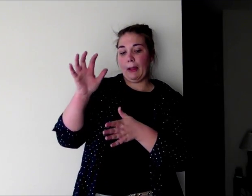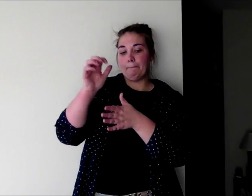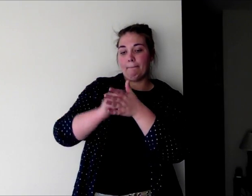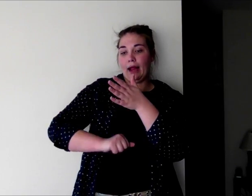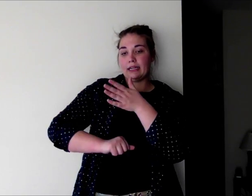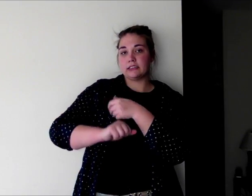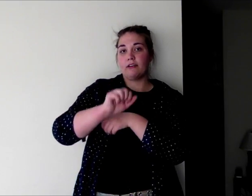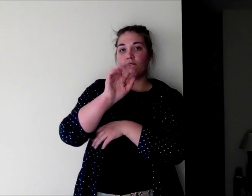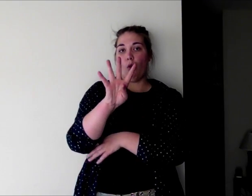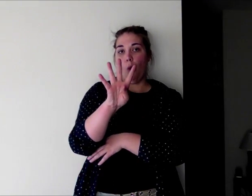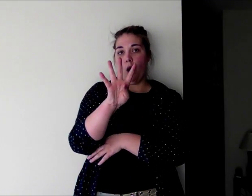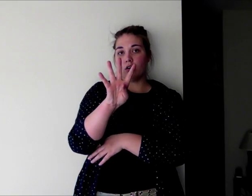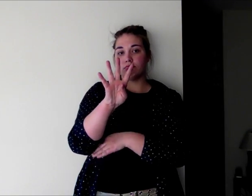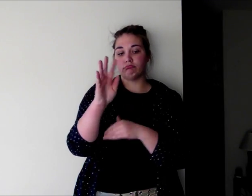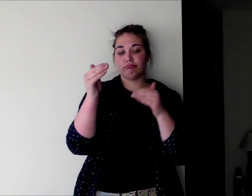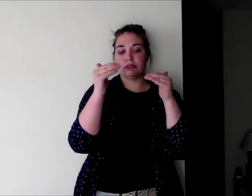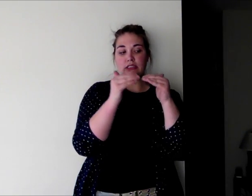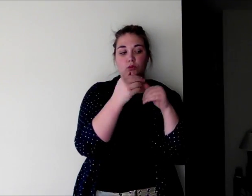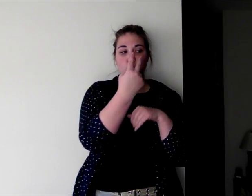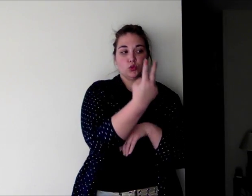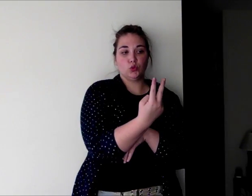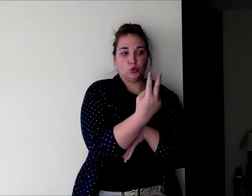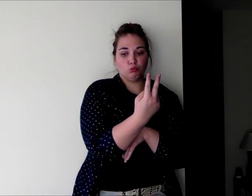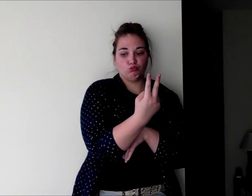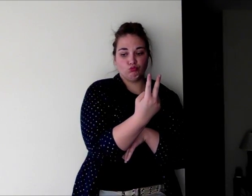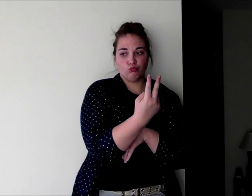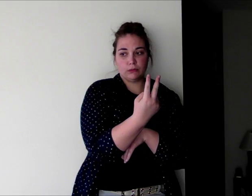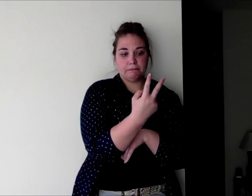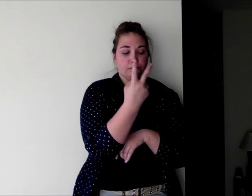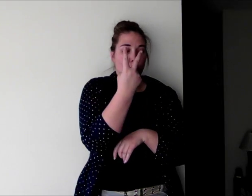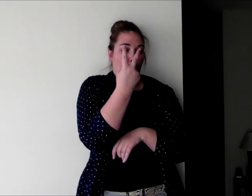6 minus 4 equals 2.